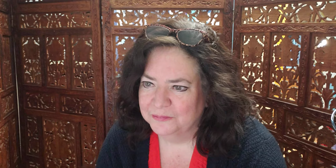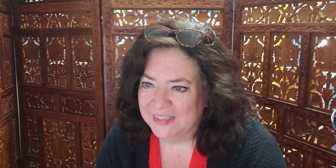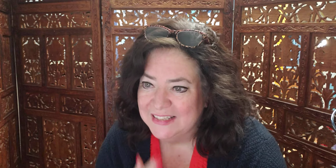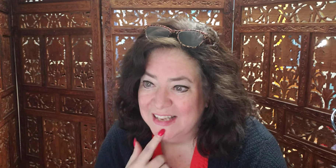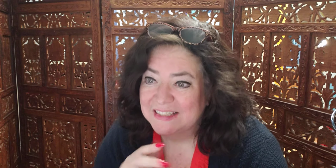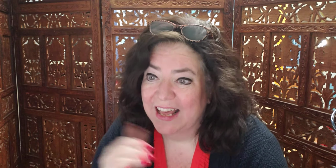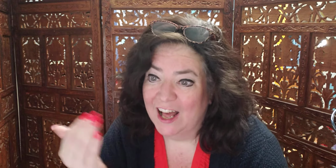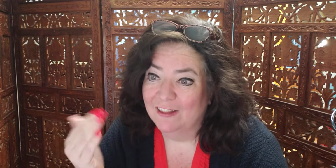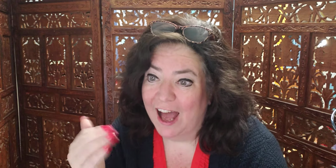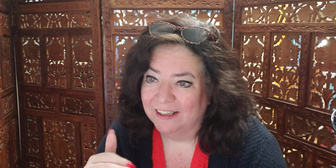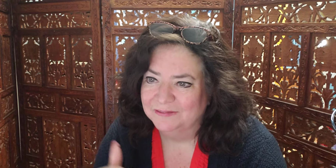He says that a lot.